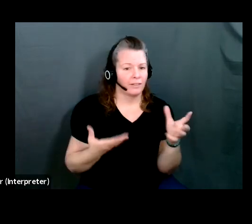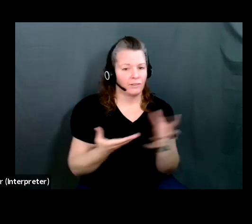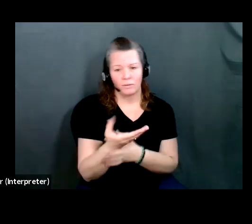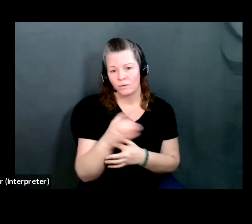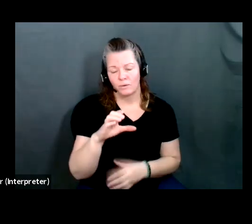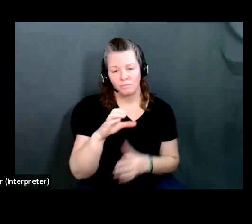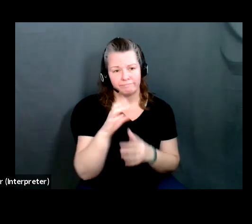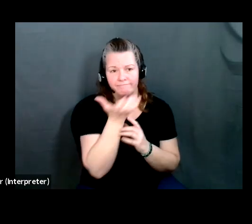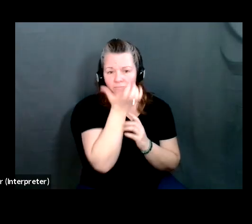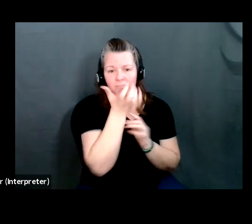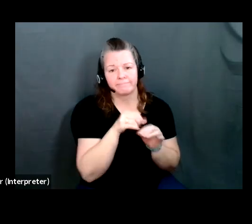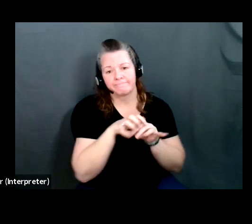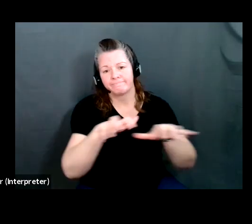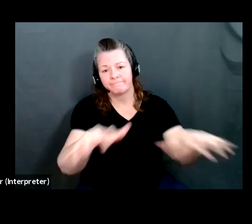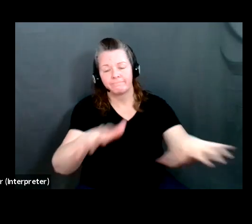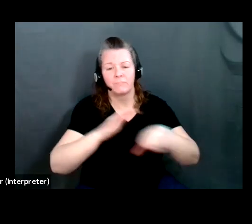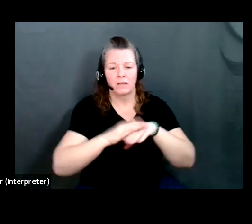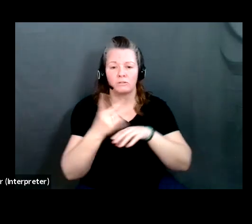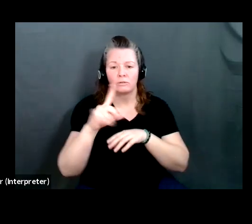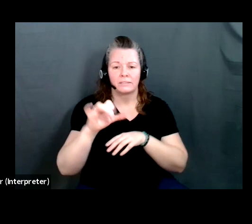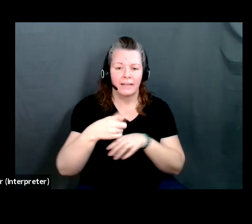legs, ran and ran.